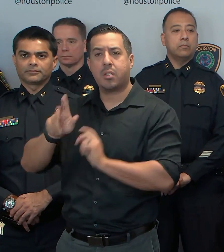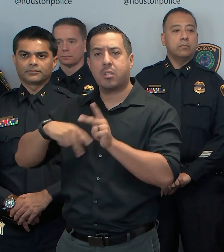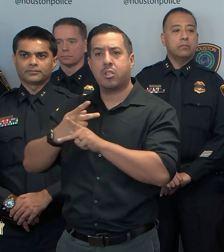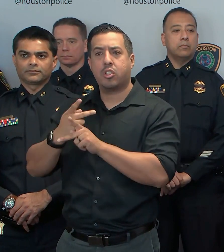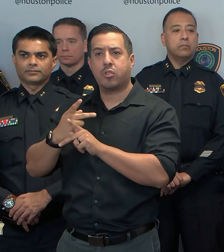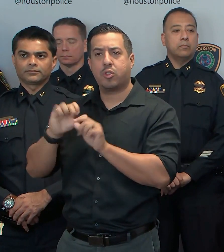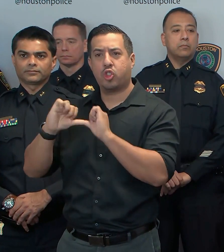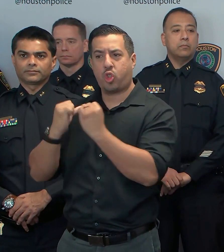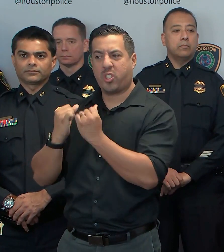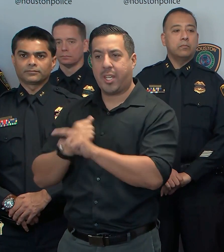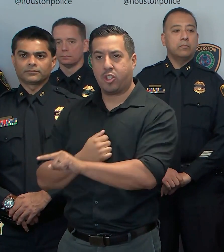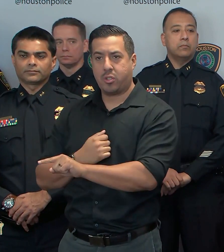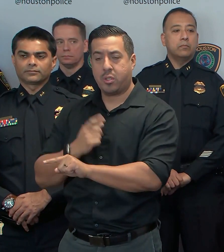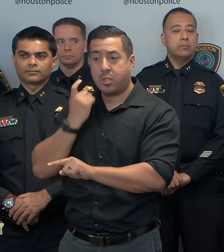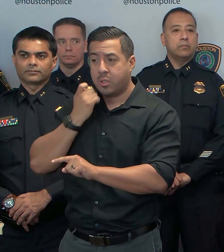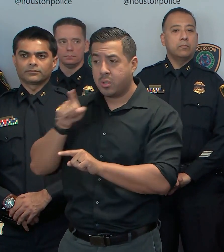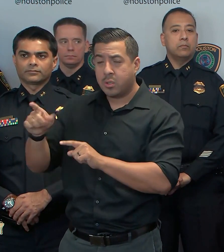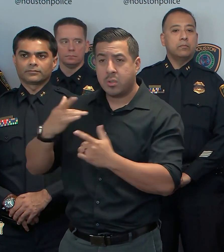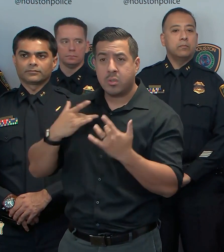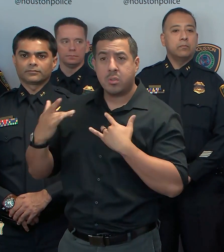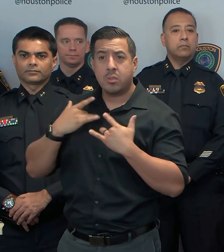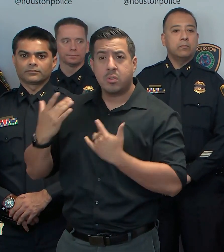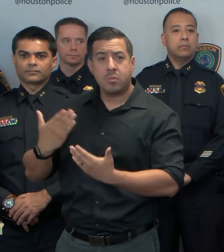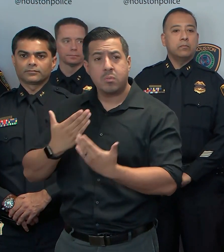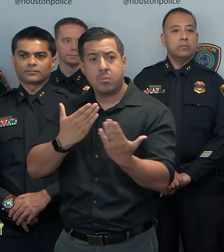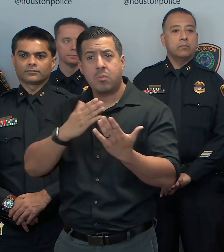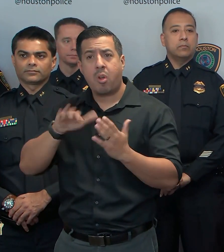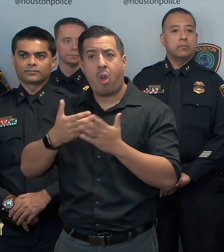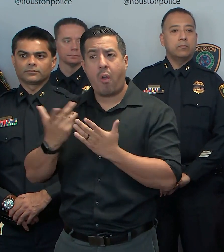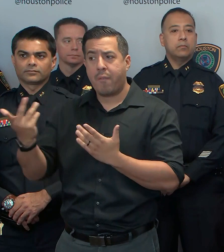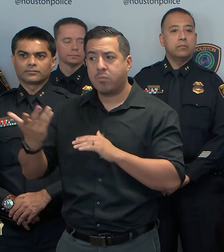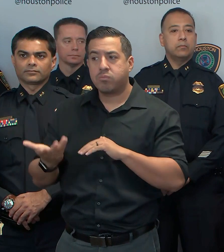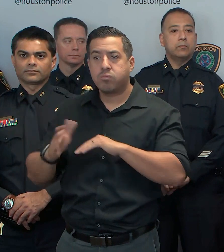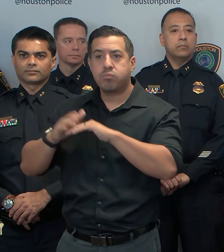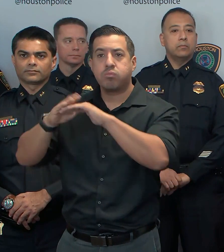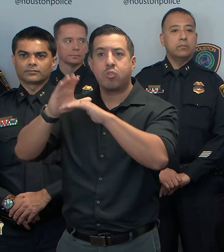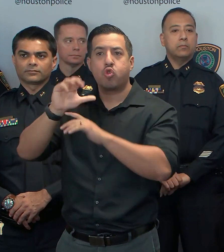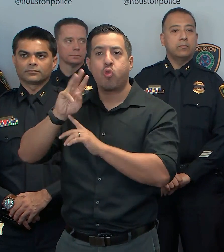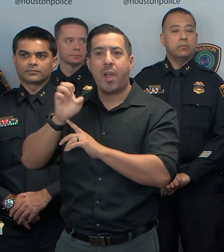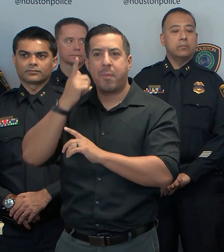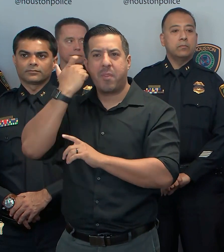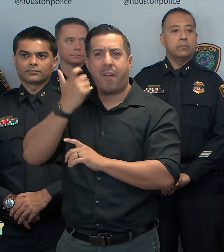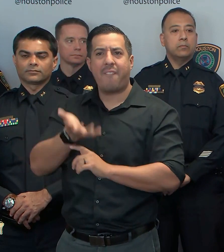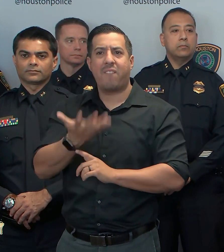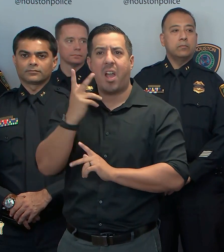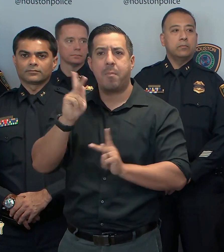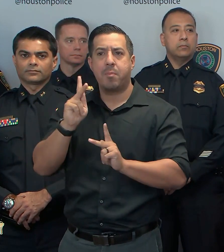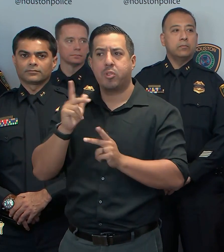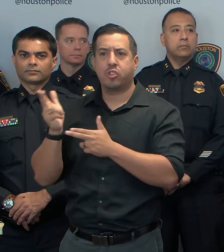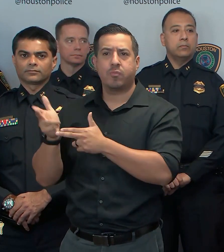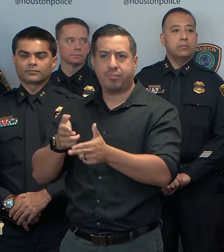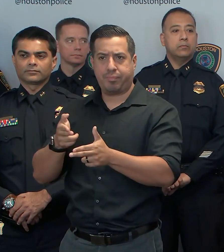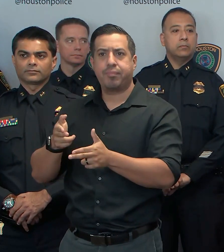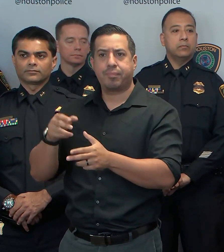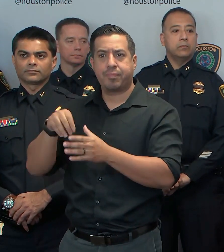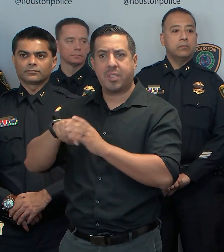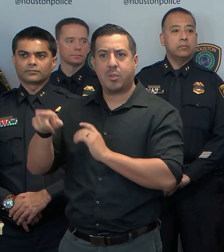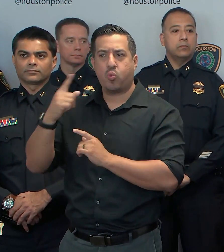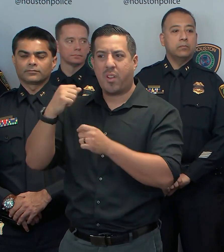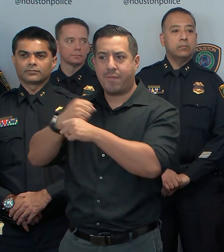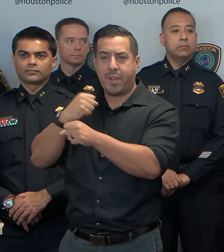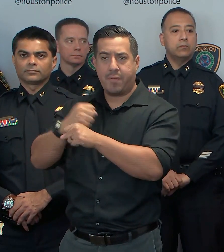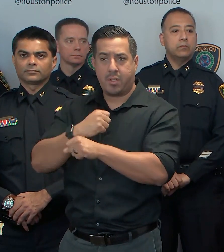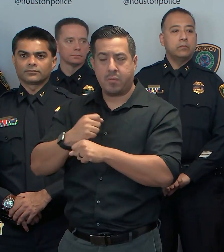they expressed concerns over increasing crime in their community after 5 people were shot in a fight that spilled into the streets